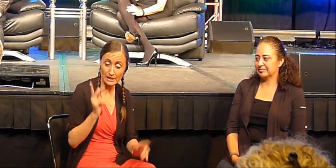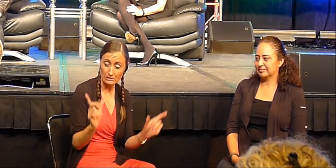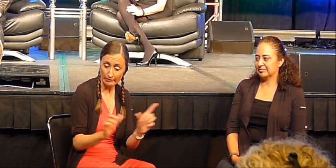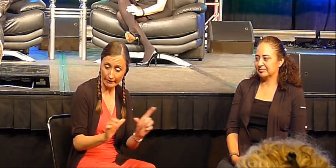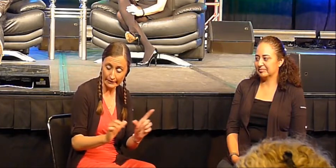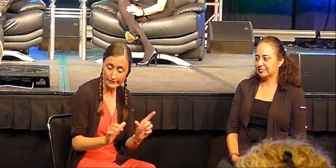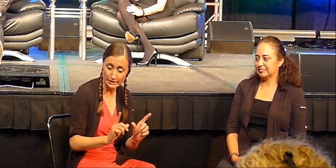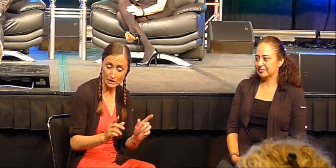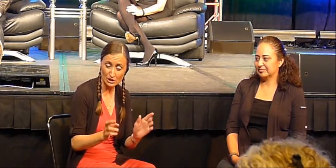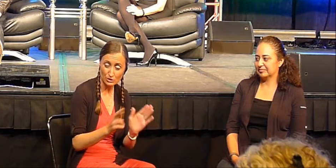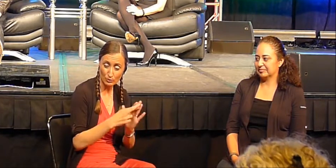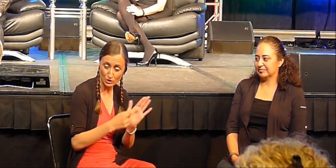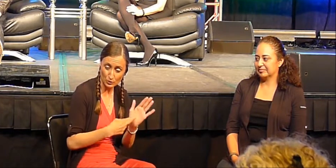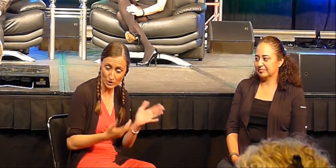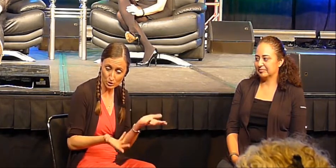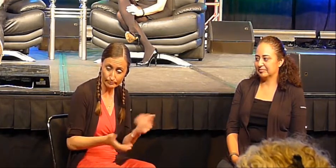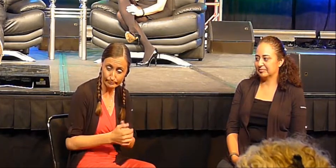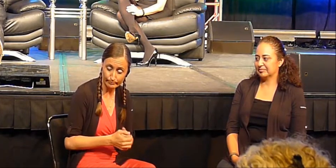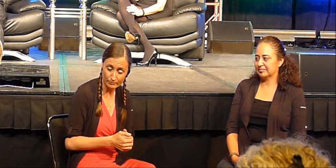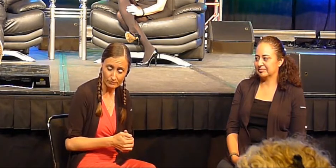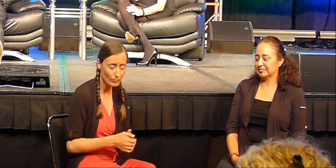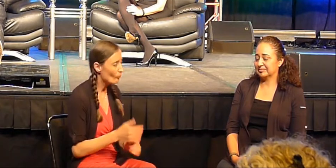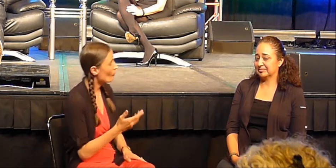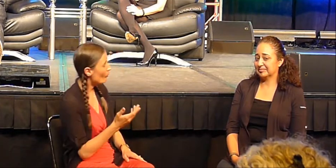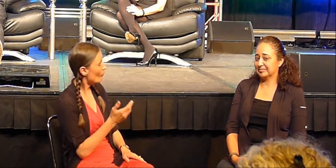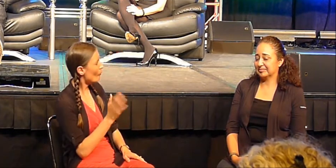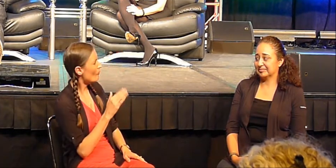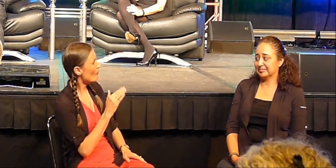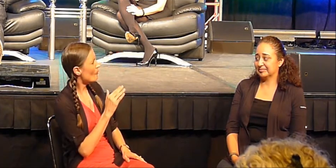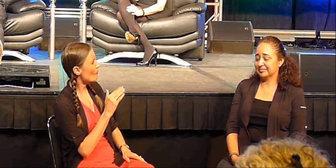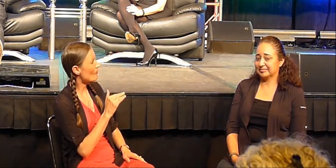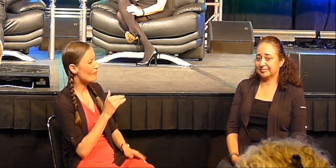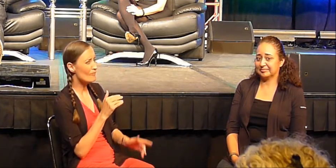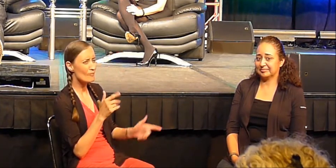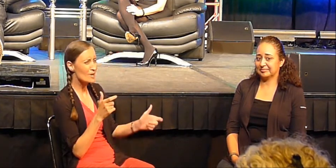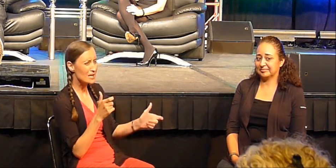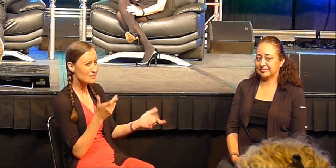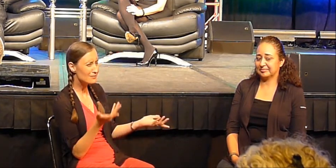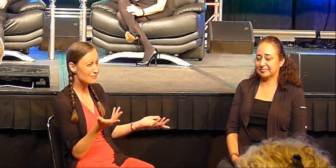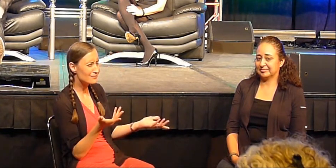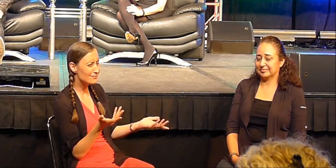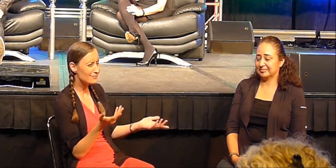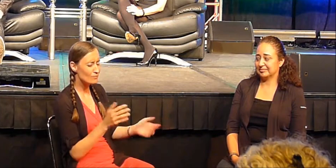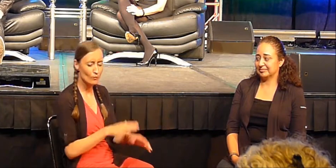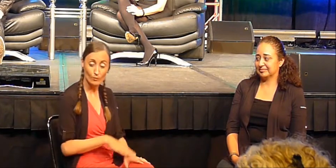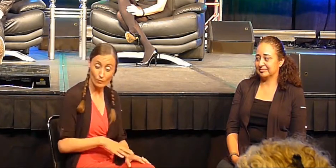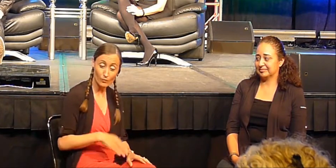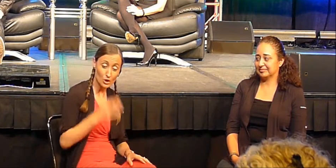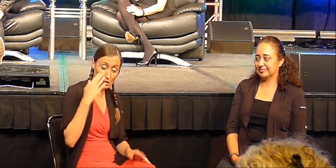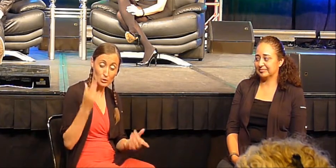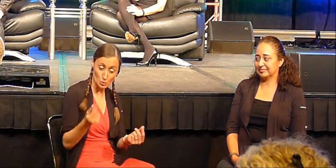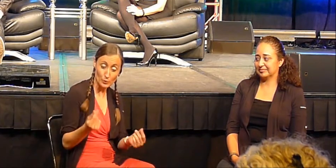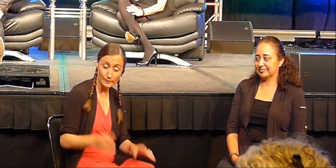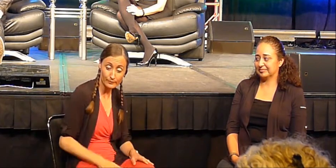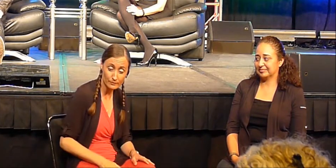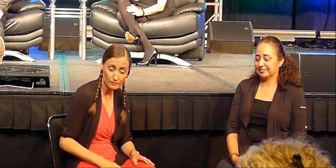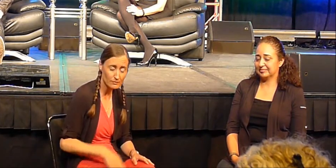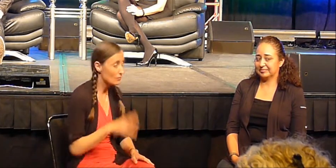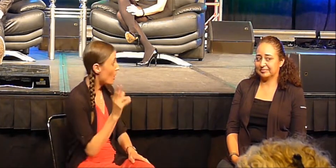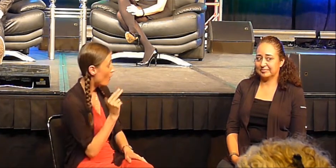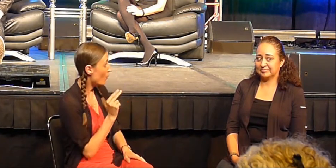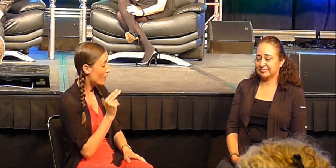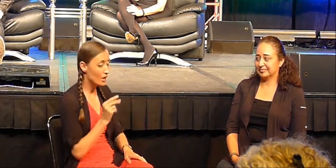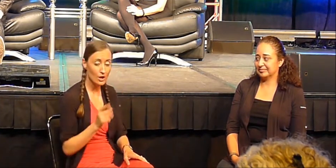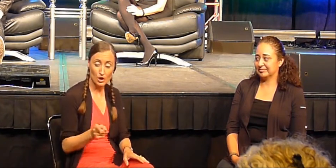driver's license and registration, please, sir? And I said, officer, I wasn't speeding. He goes, you know what you were doing? I said, no. He